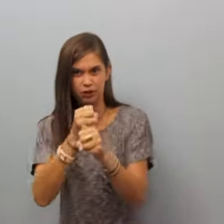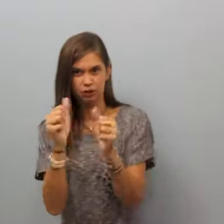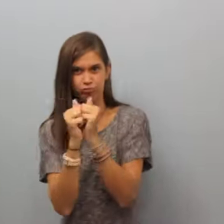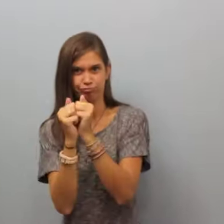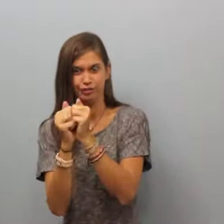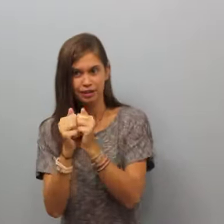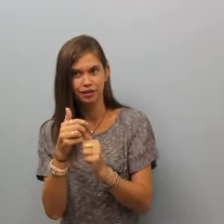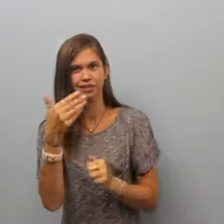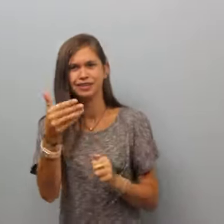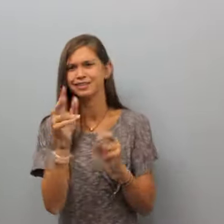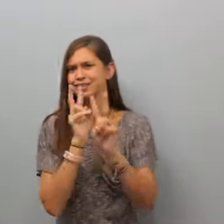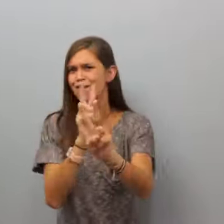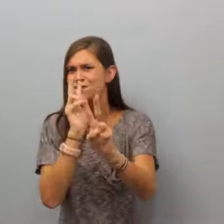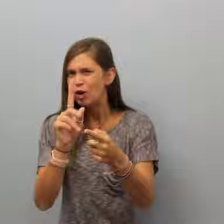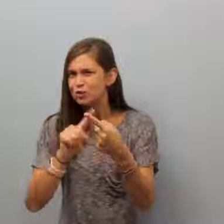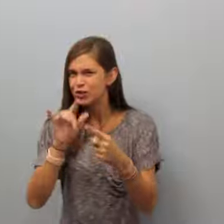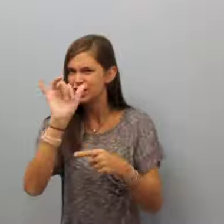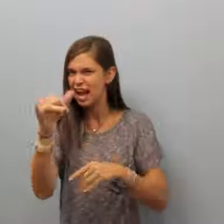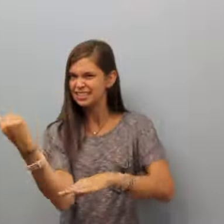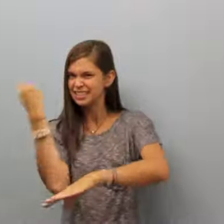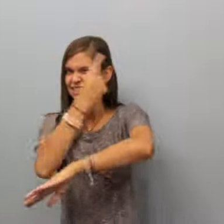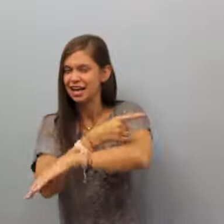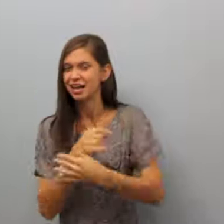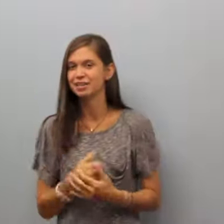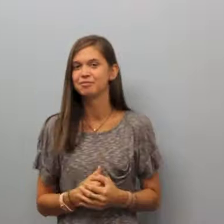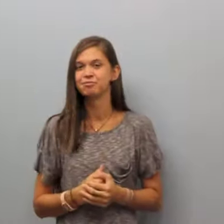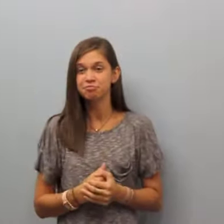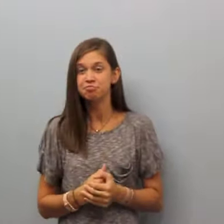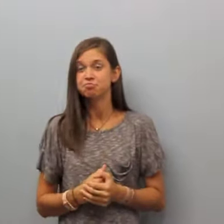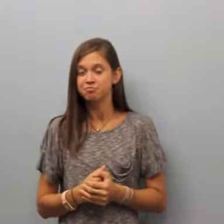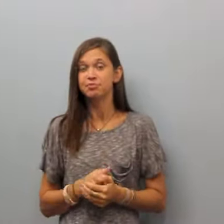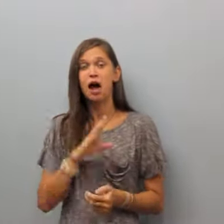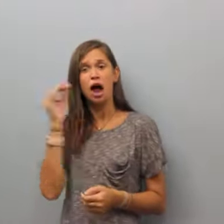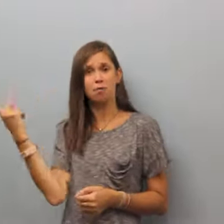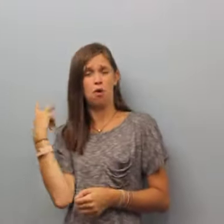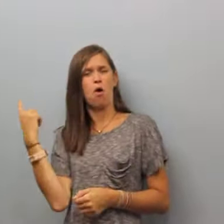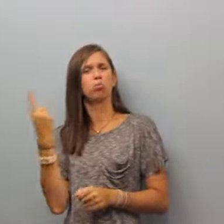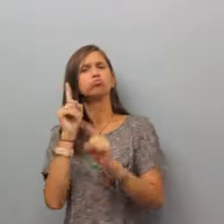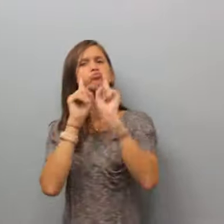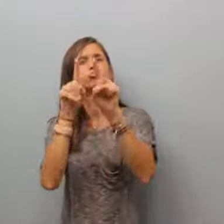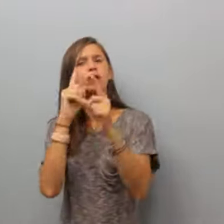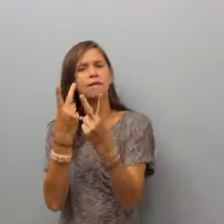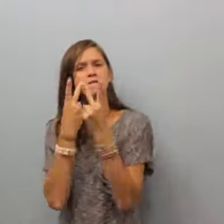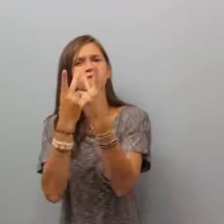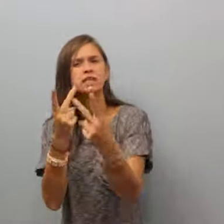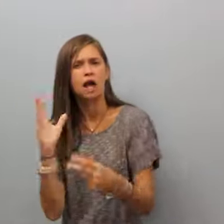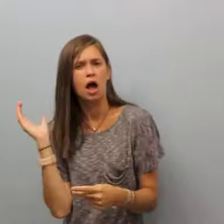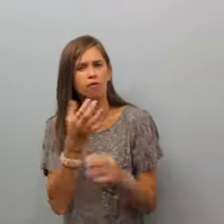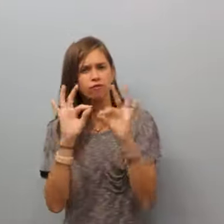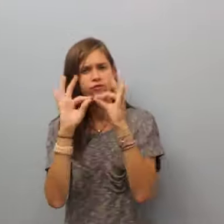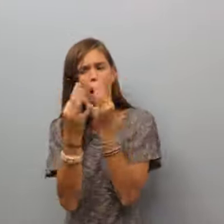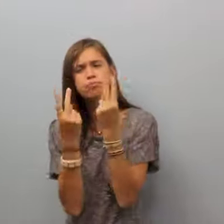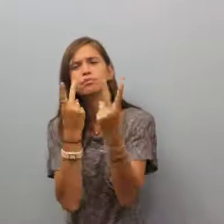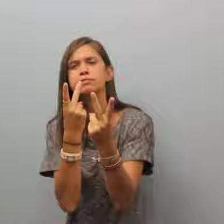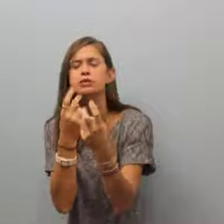actually engaged, and we're going to be married soon. We've been together for 6 years, so I'm really looking forward to that.